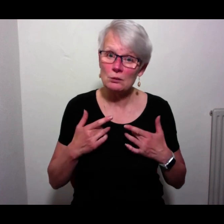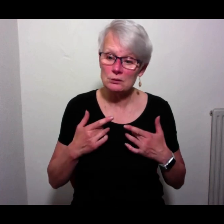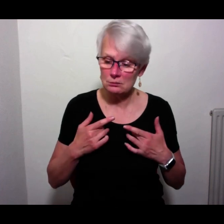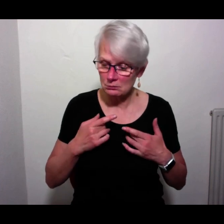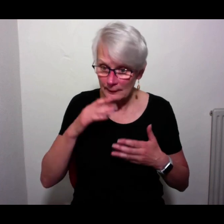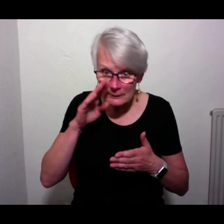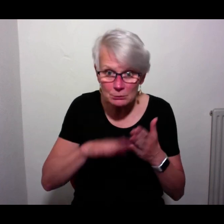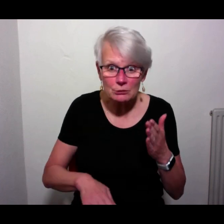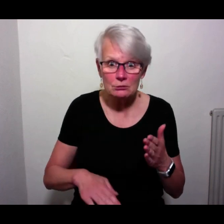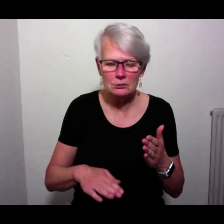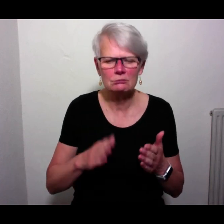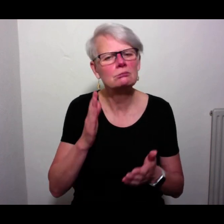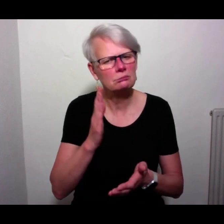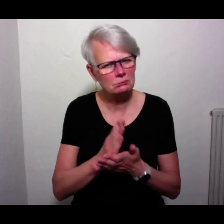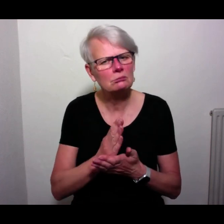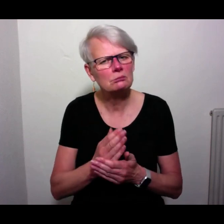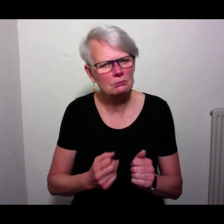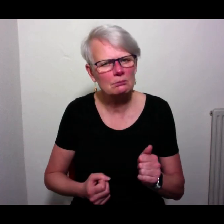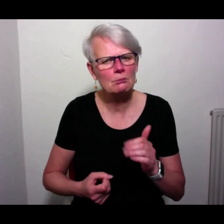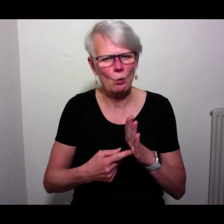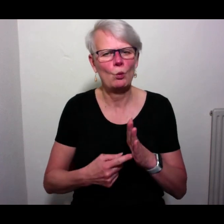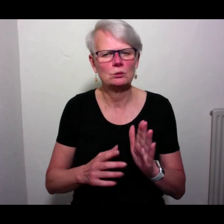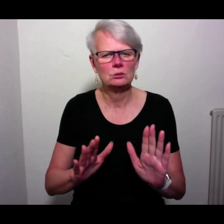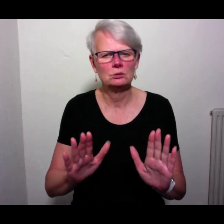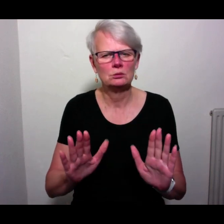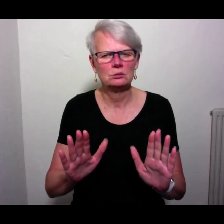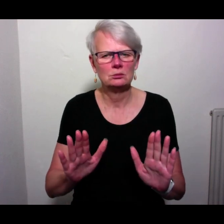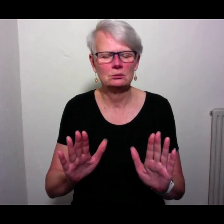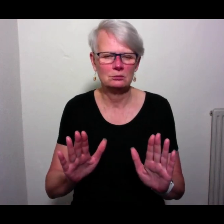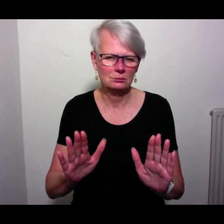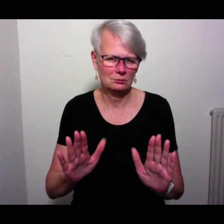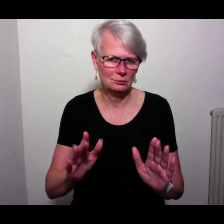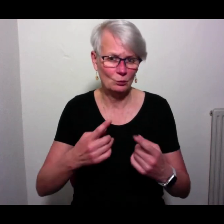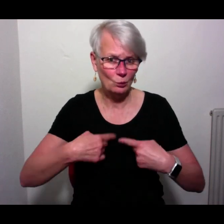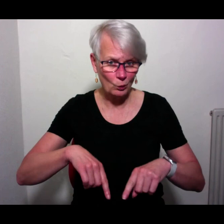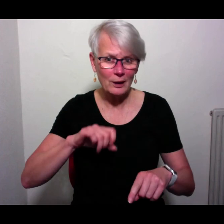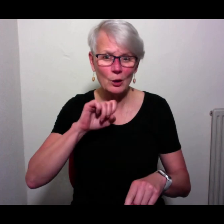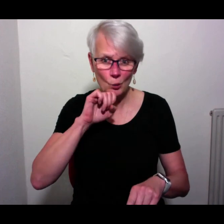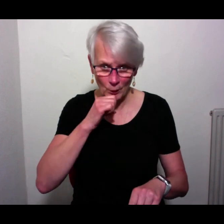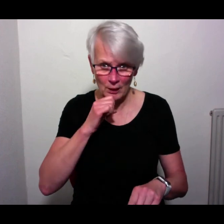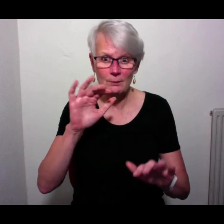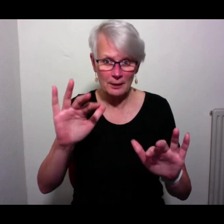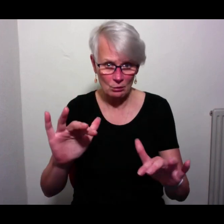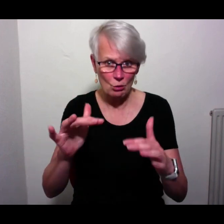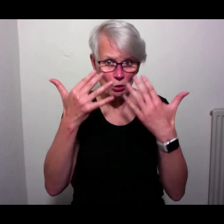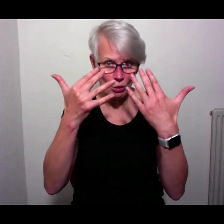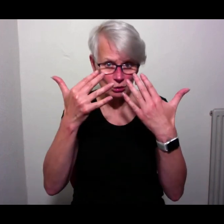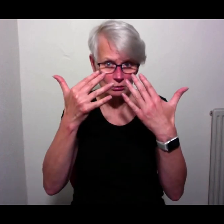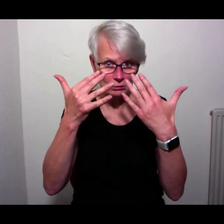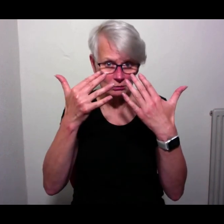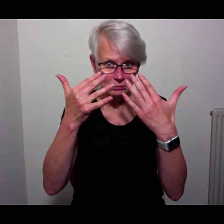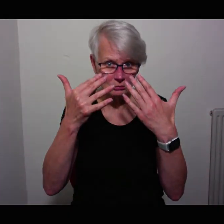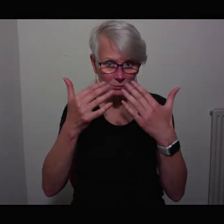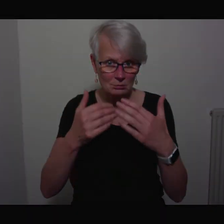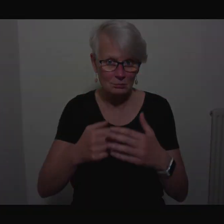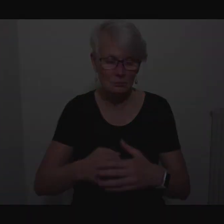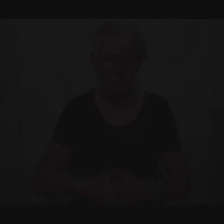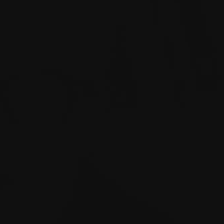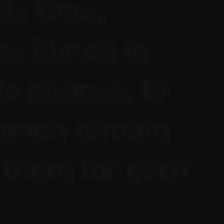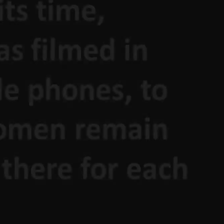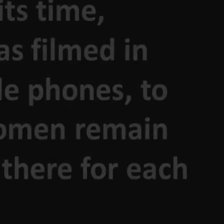our voices and our experiences in this world are important, and we will be heard.